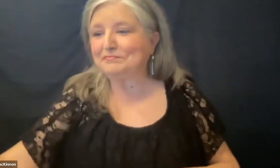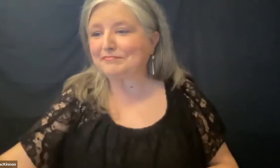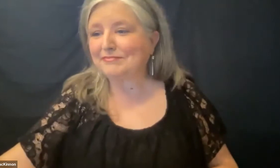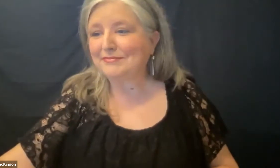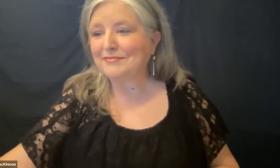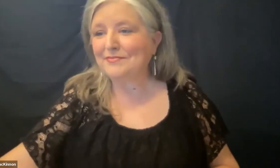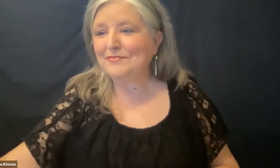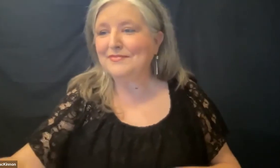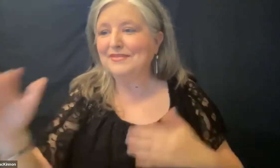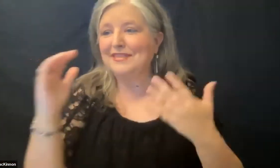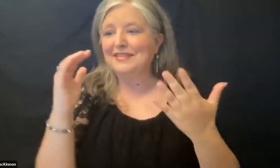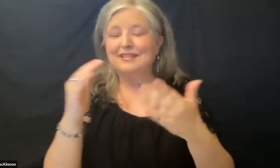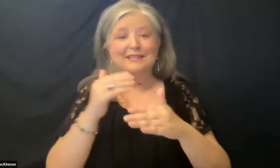Round of applause.